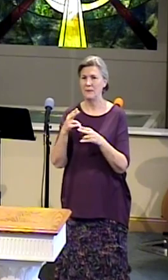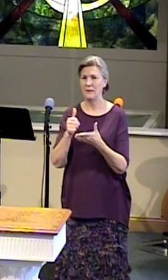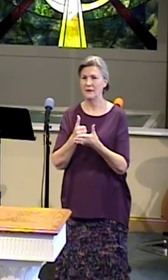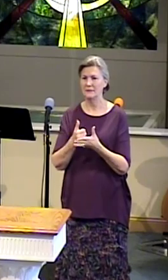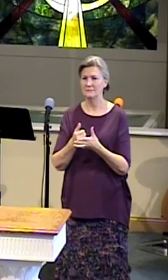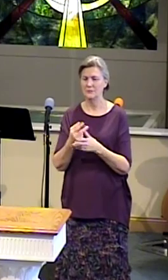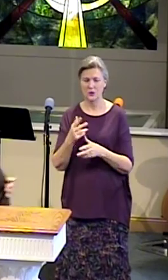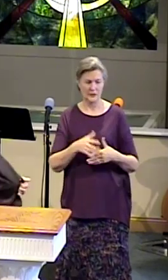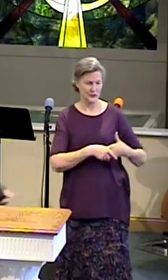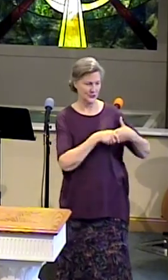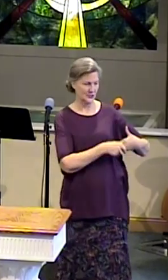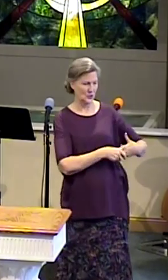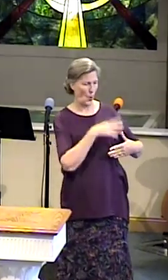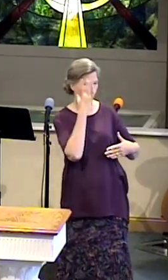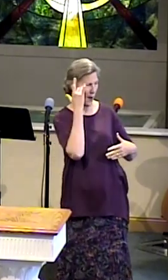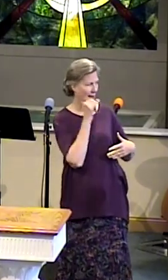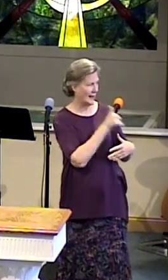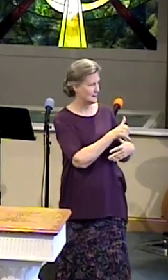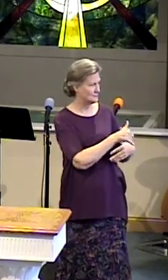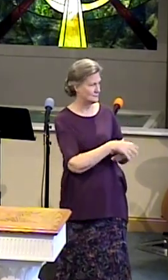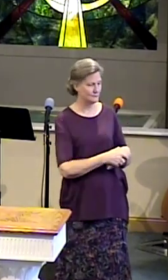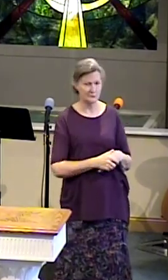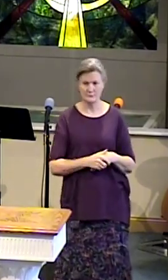why not?